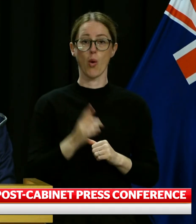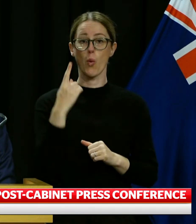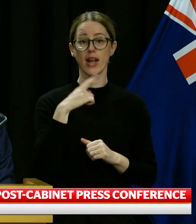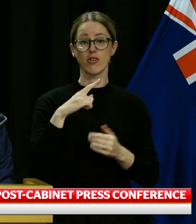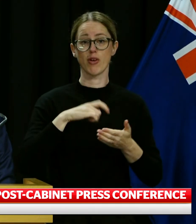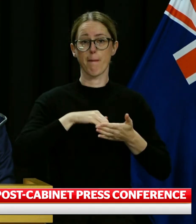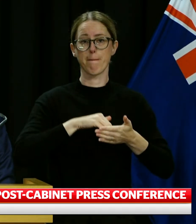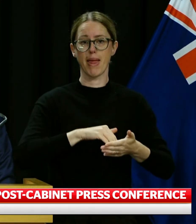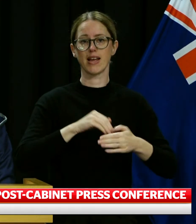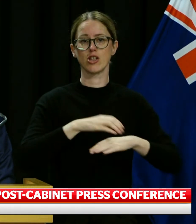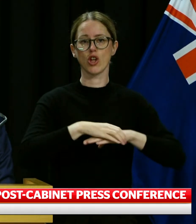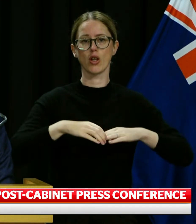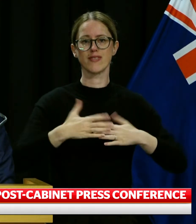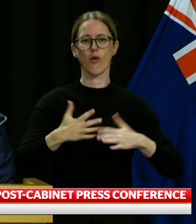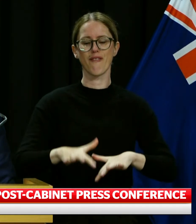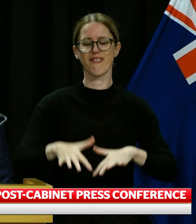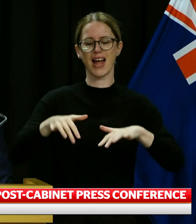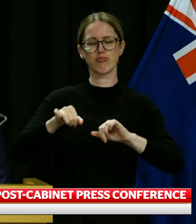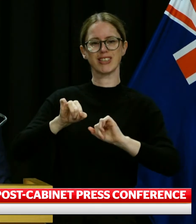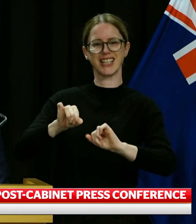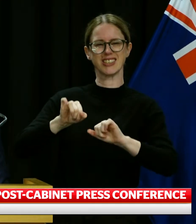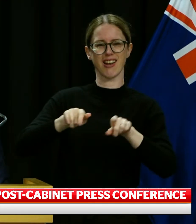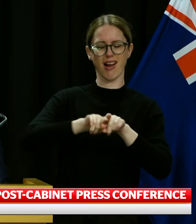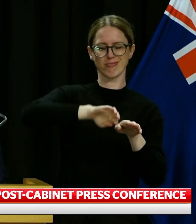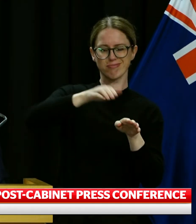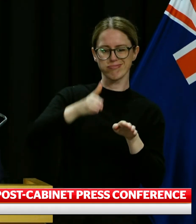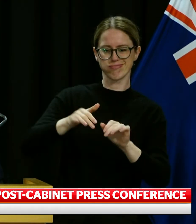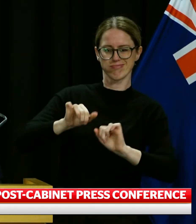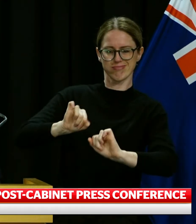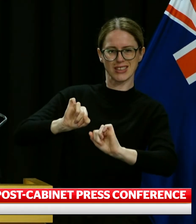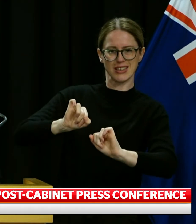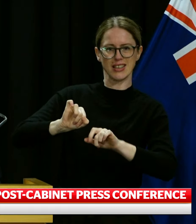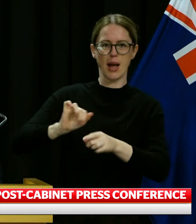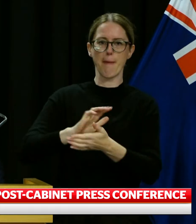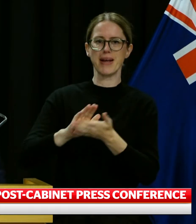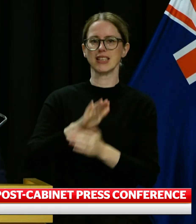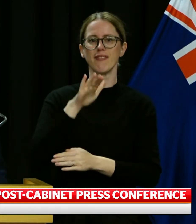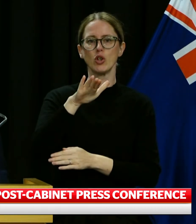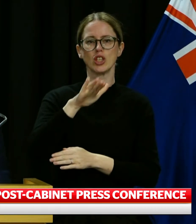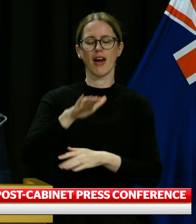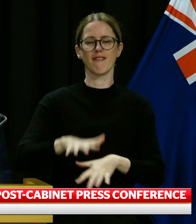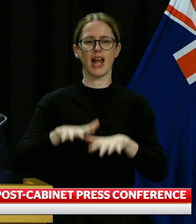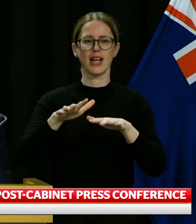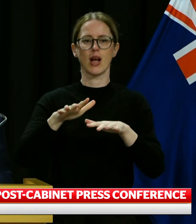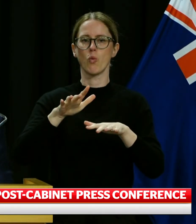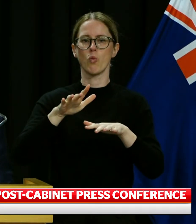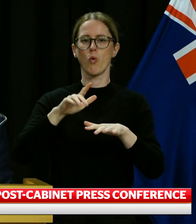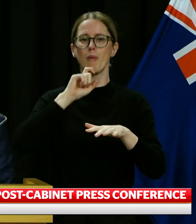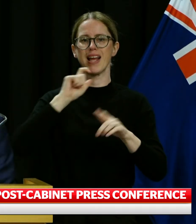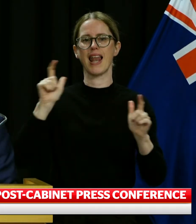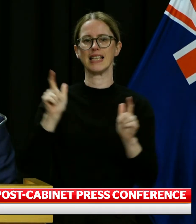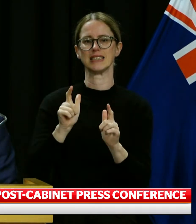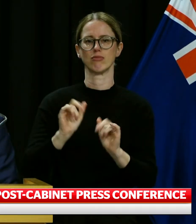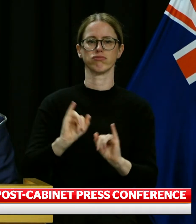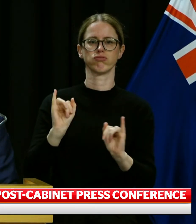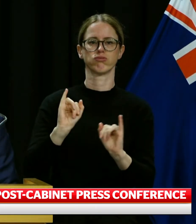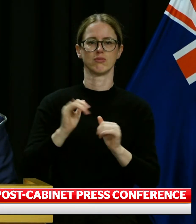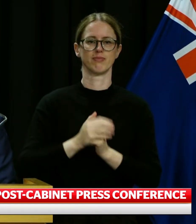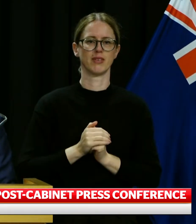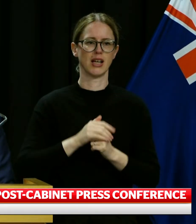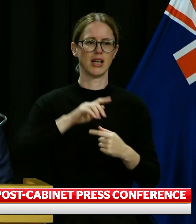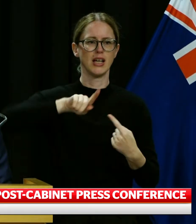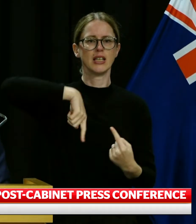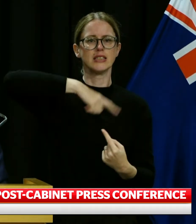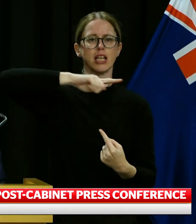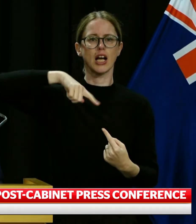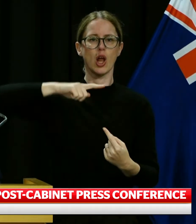flood protection measures so that the scale of devastation isn't repeated in the future. The cyclone recovery is a big cost, and